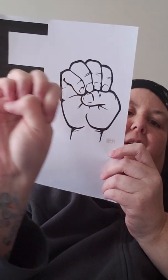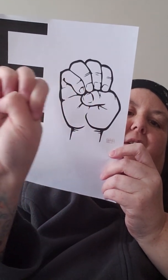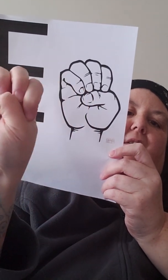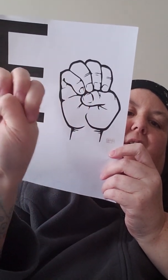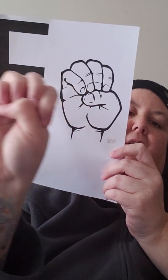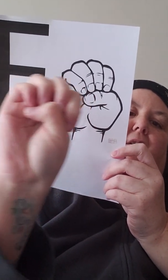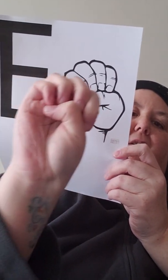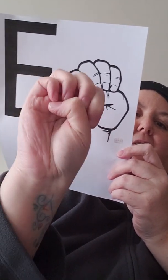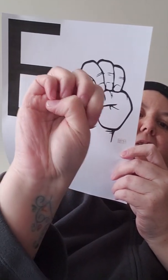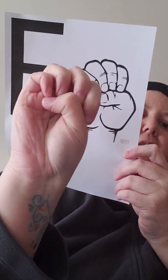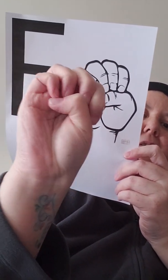fingers on